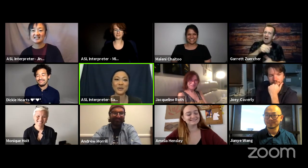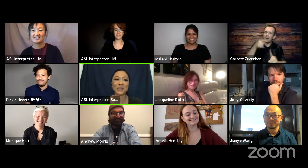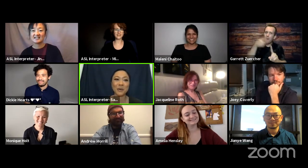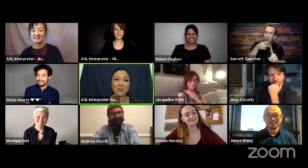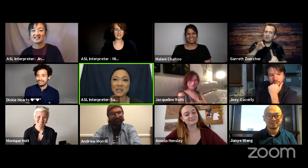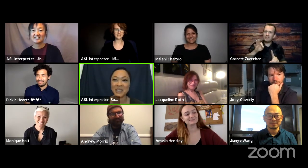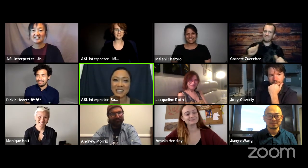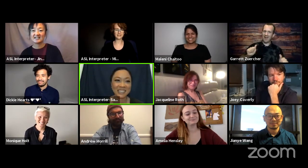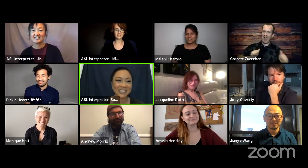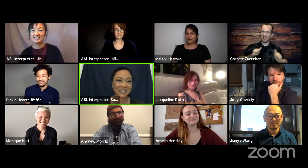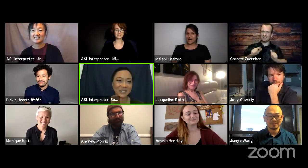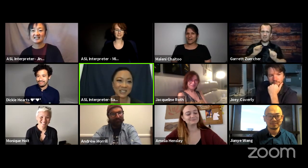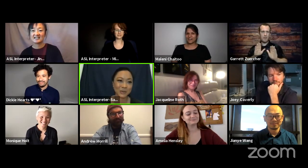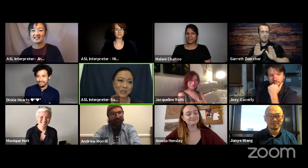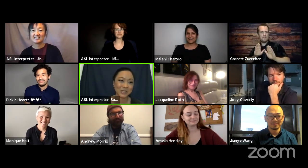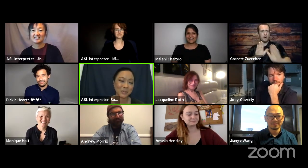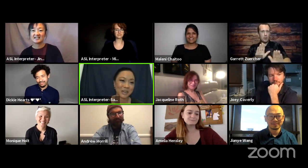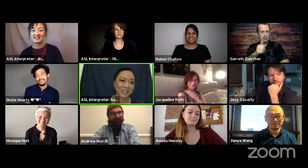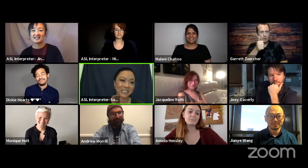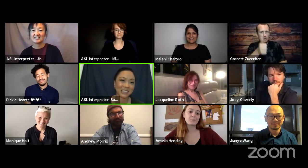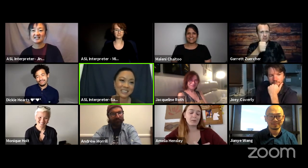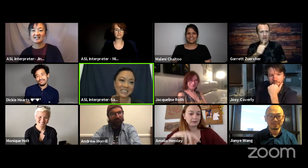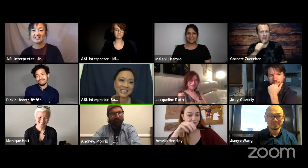what that would be like. So that's what I tried to embody.